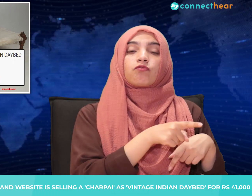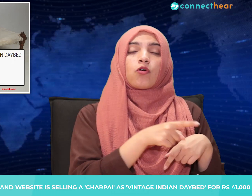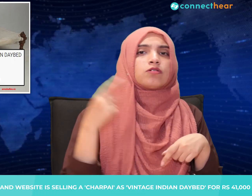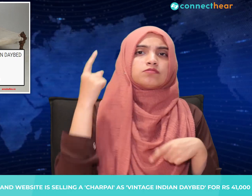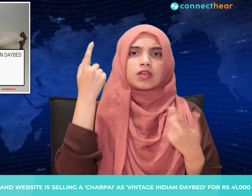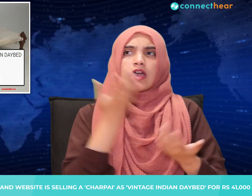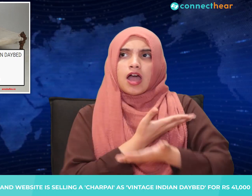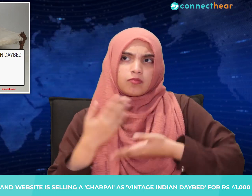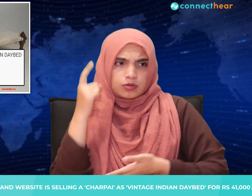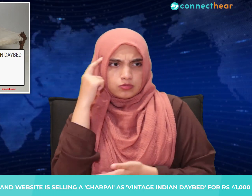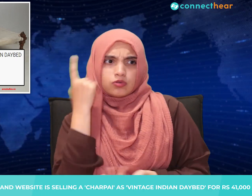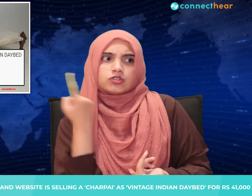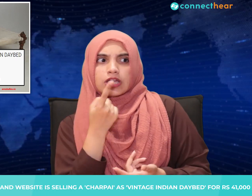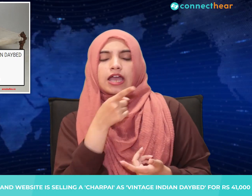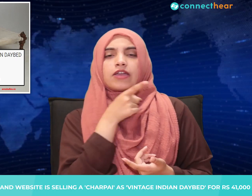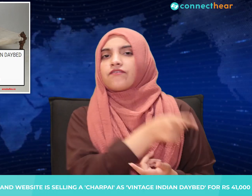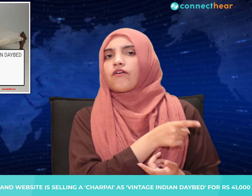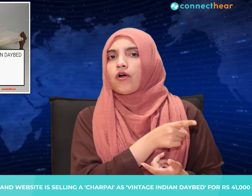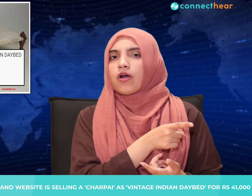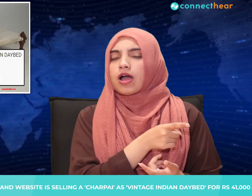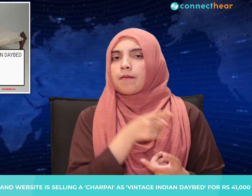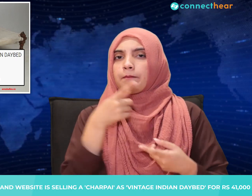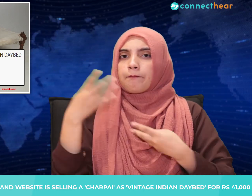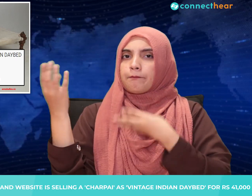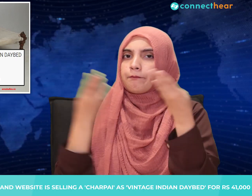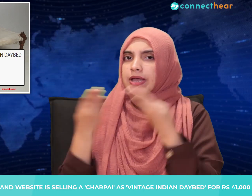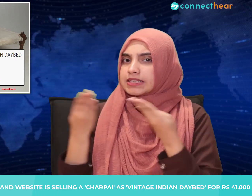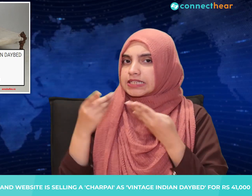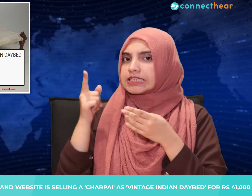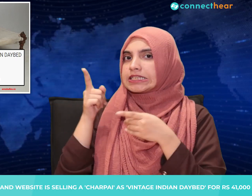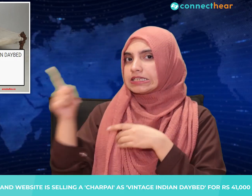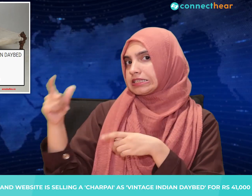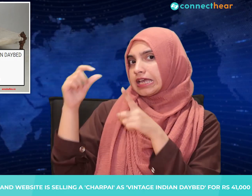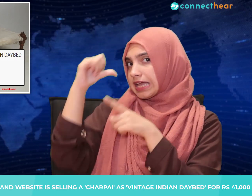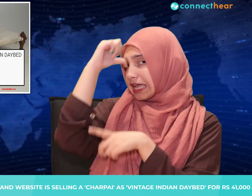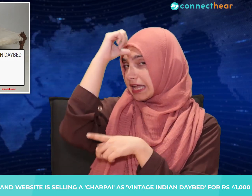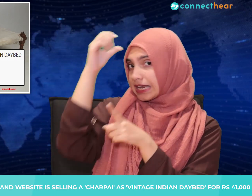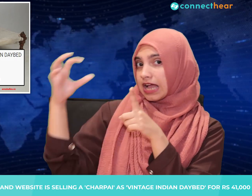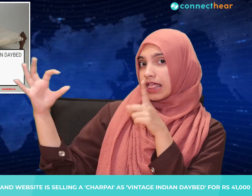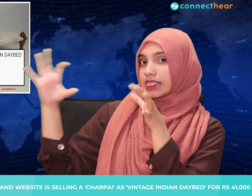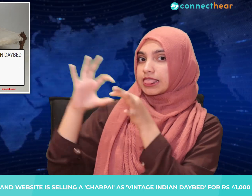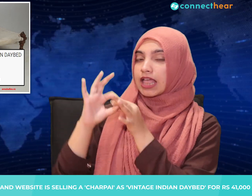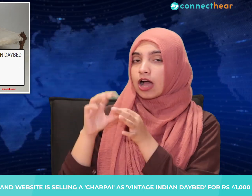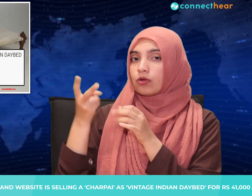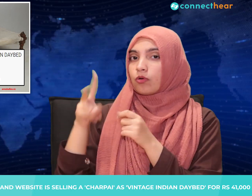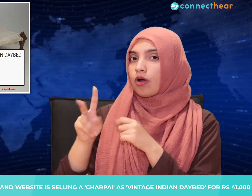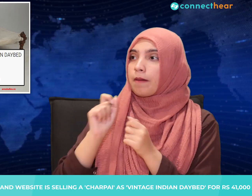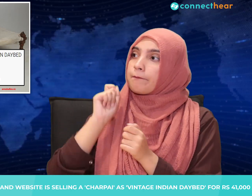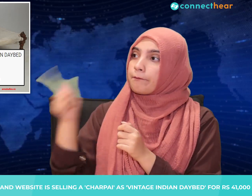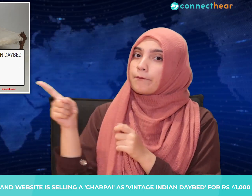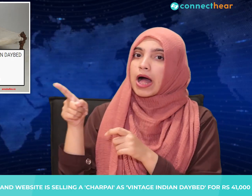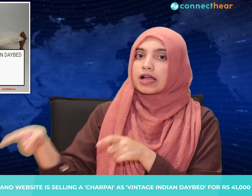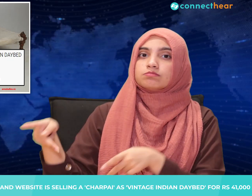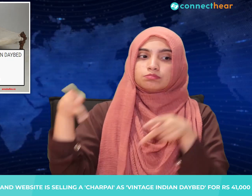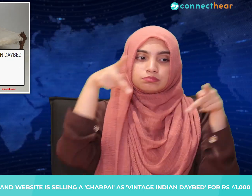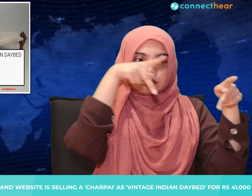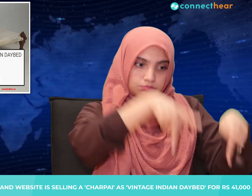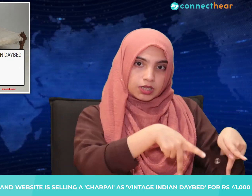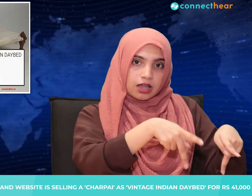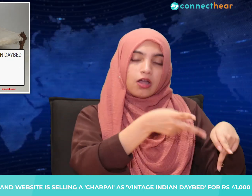itself. In an FAQ section on the website, it explains how on trips